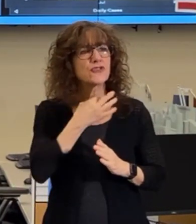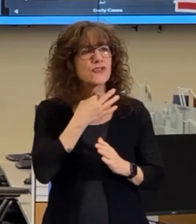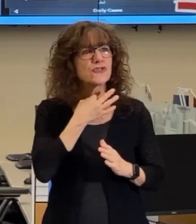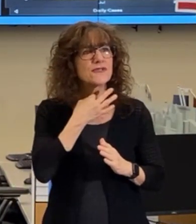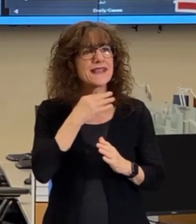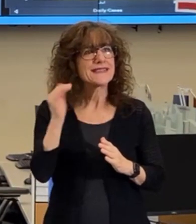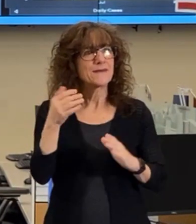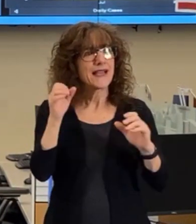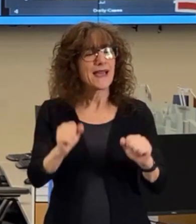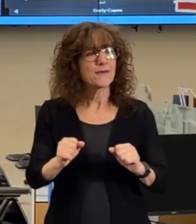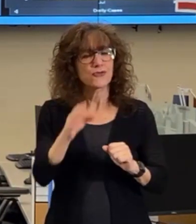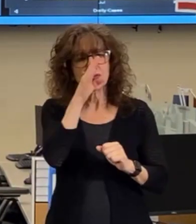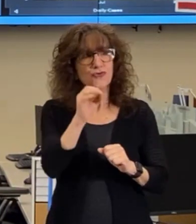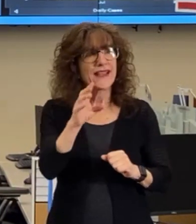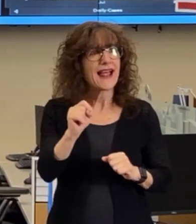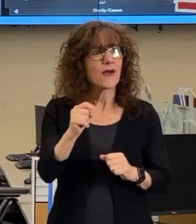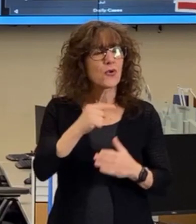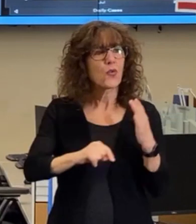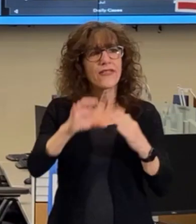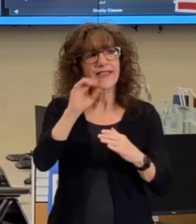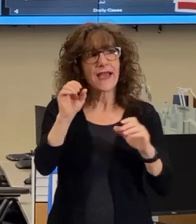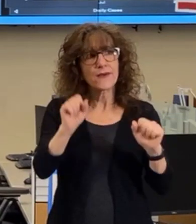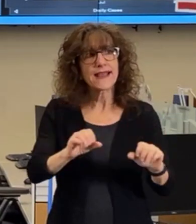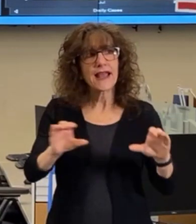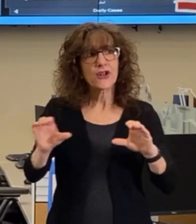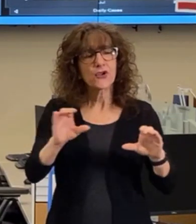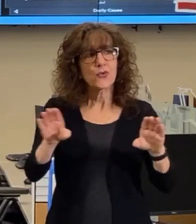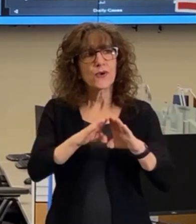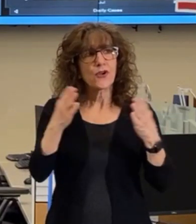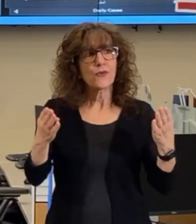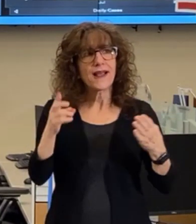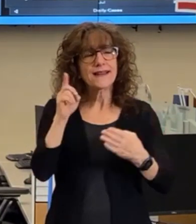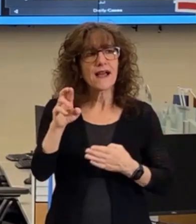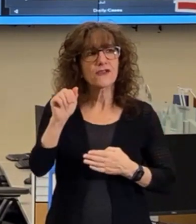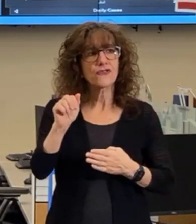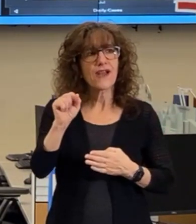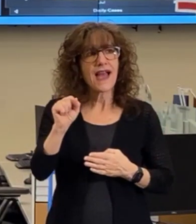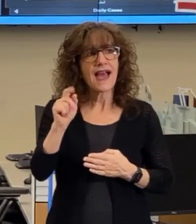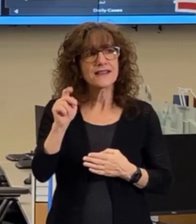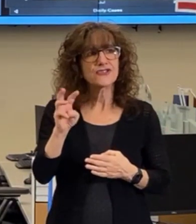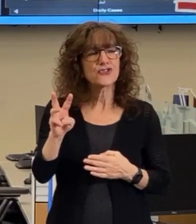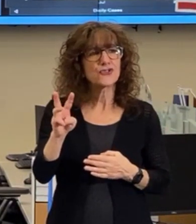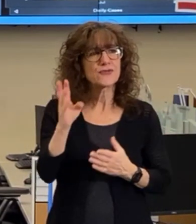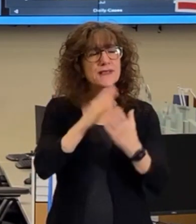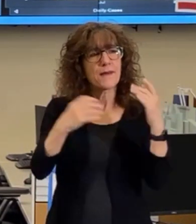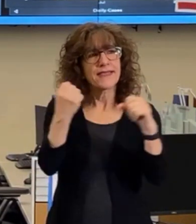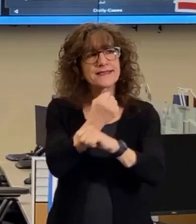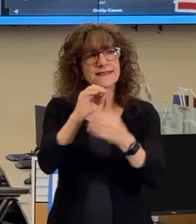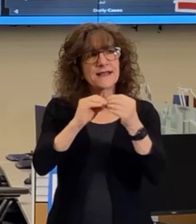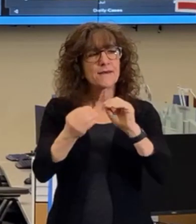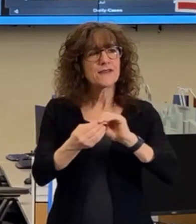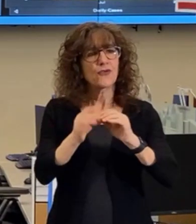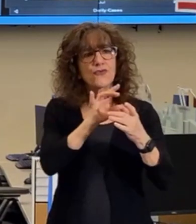it seemed like you were able to get that straight in terms of what the county can do in reopening. And stop asking if you could, some of the statistics in regards